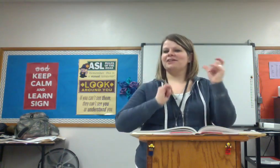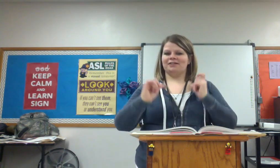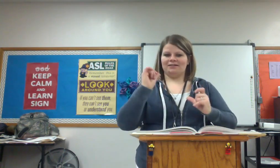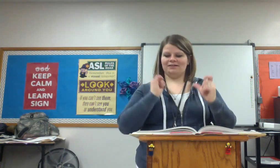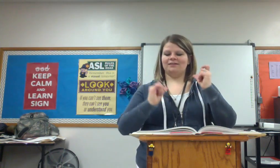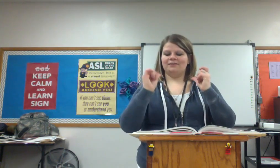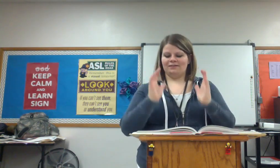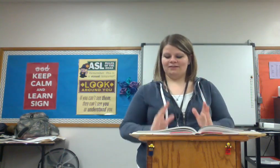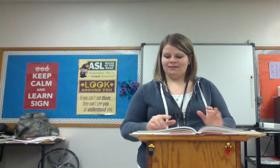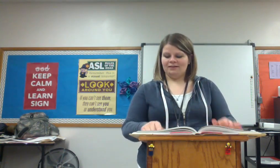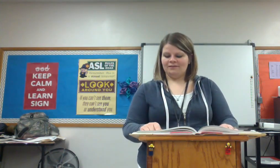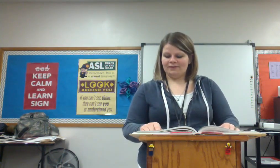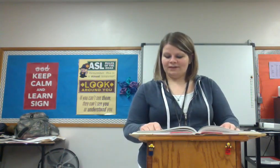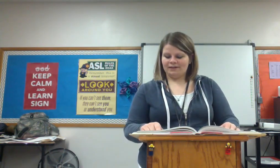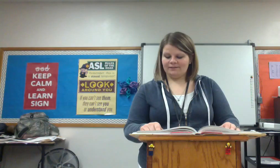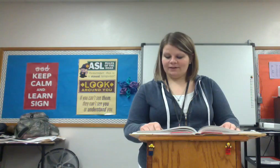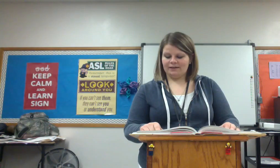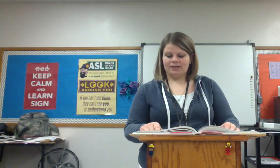good. Very, very good.